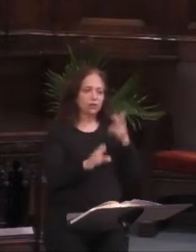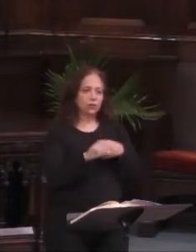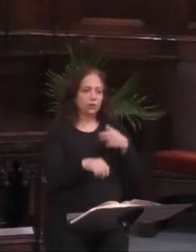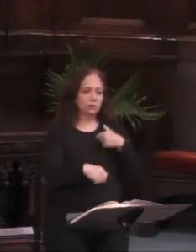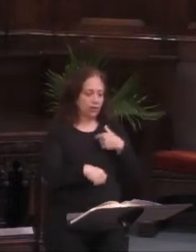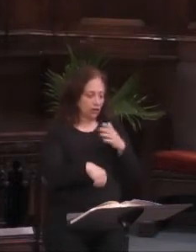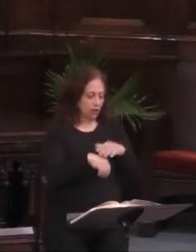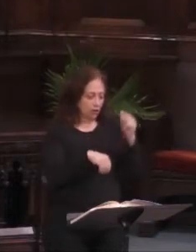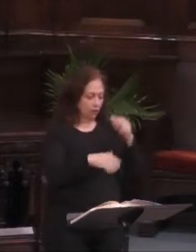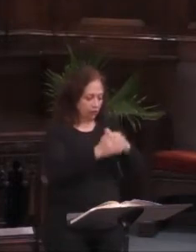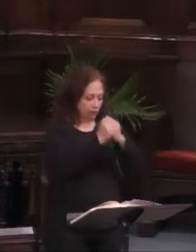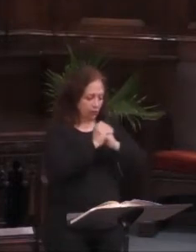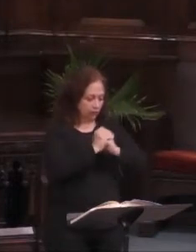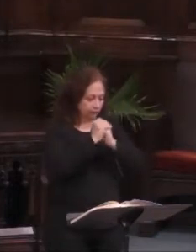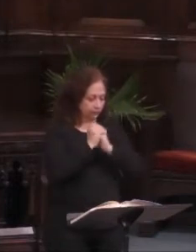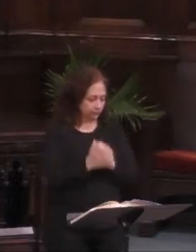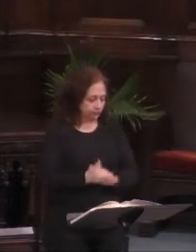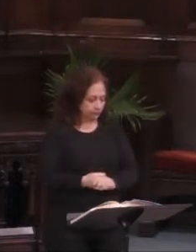to worship.